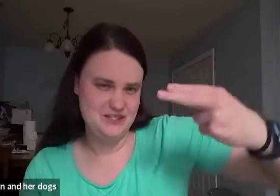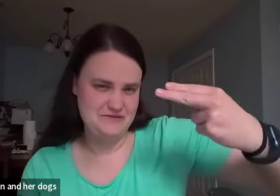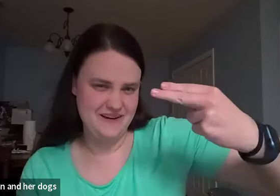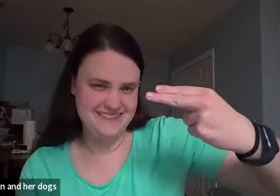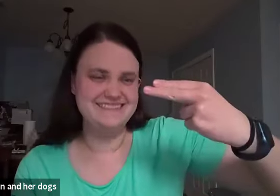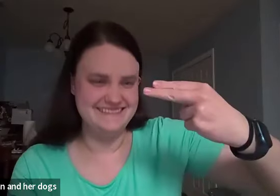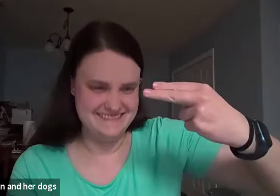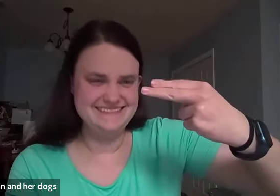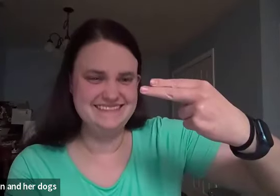Two fingers.